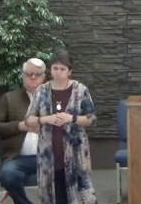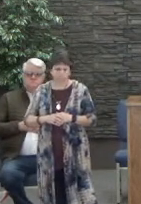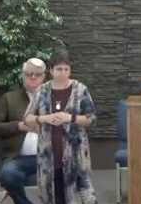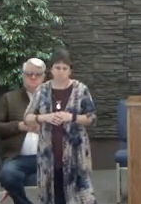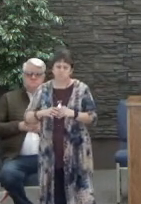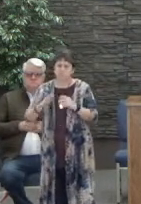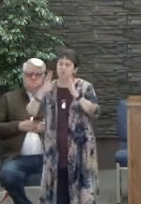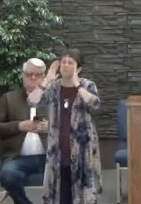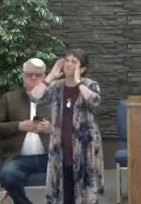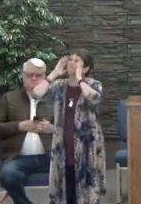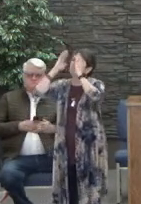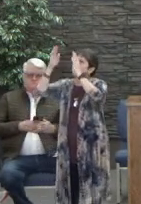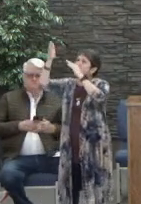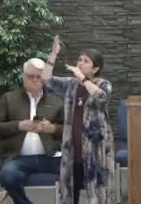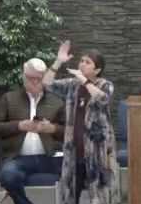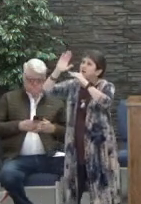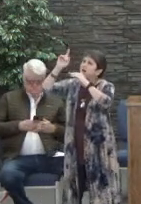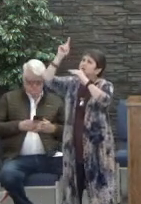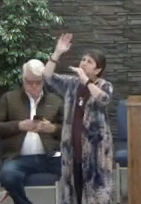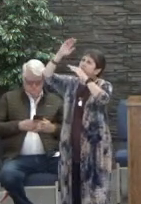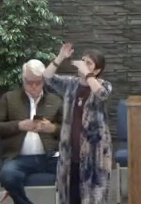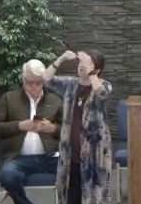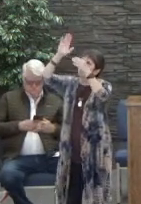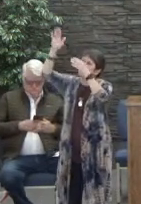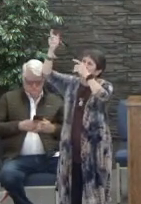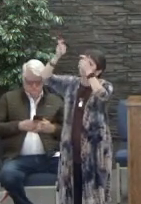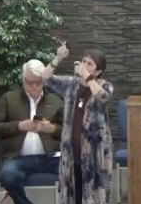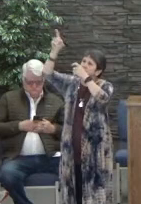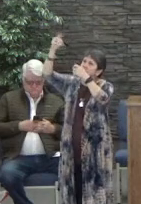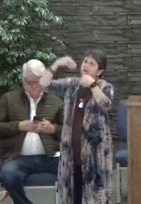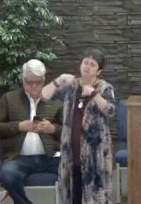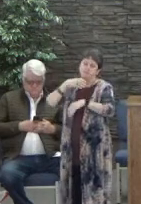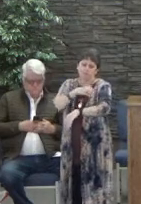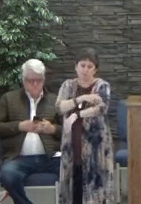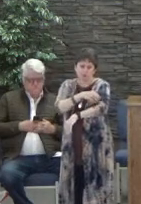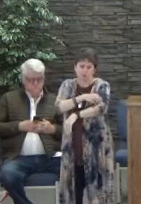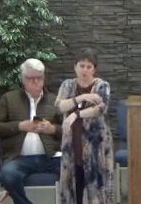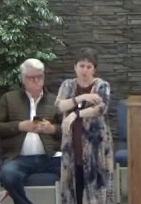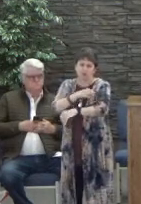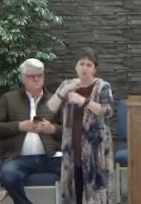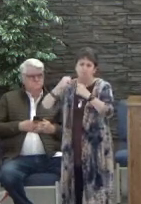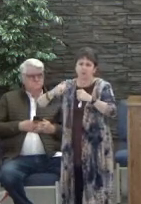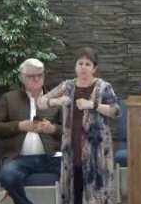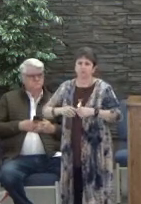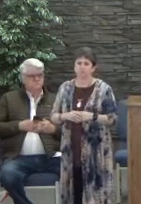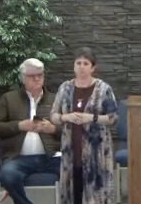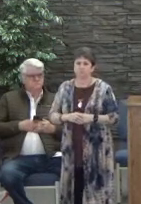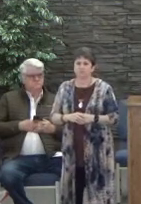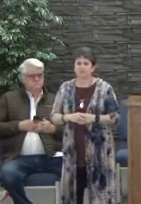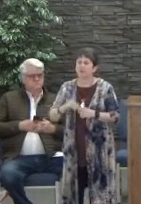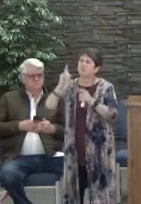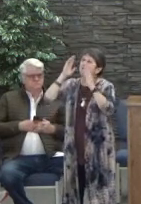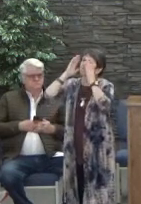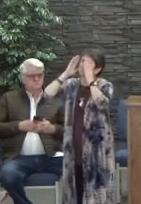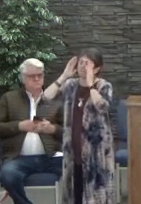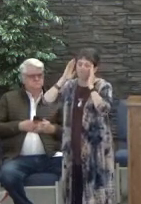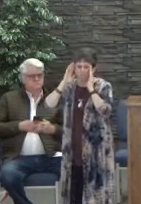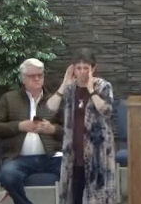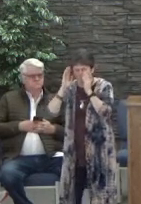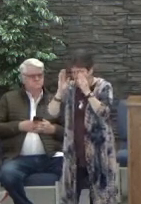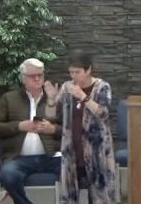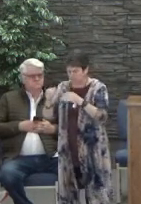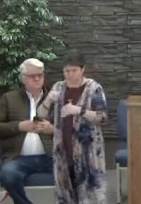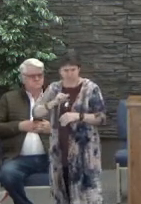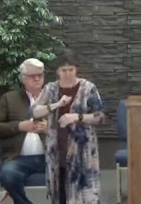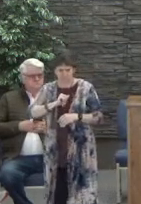focused on God in heaven, God who rules, God who has power and might. Their focus is not on